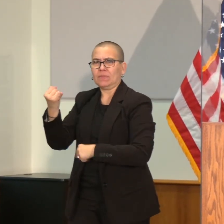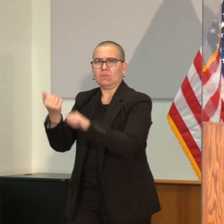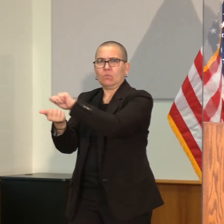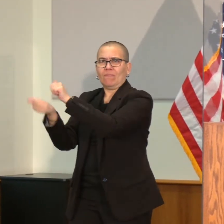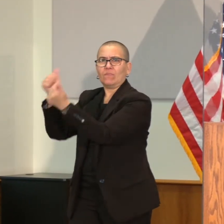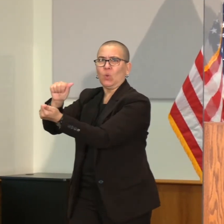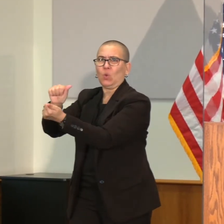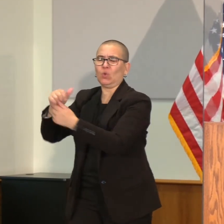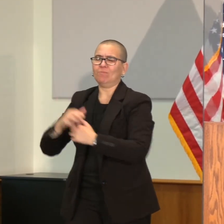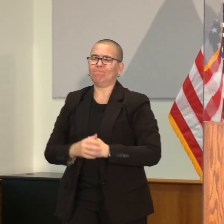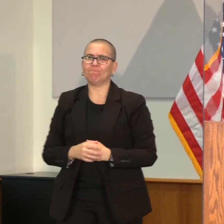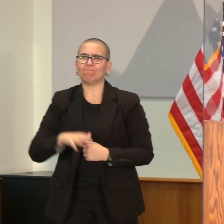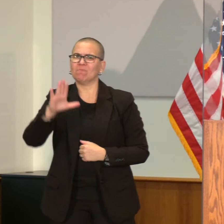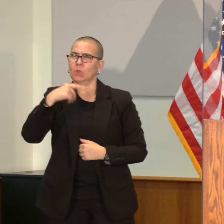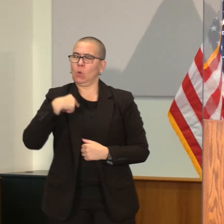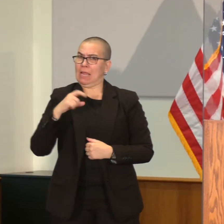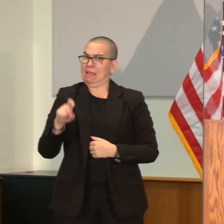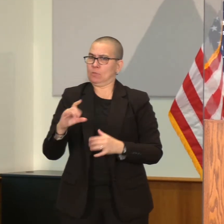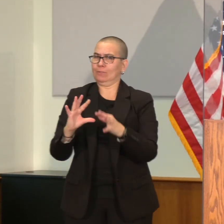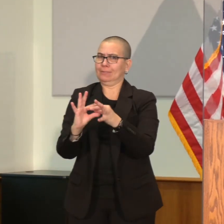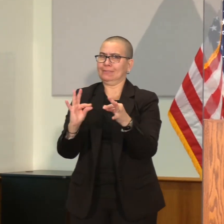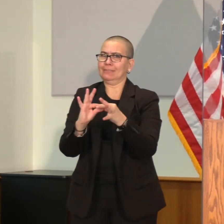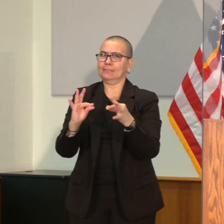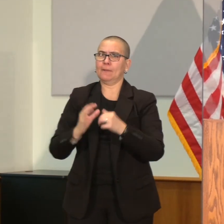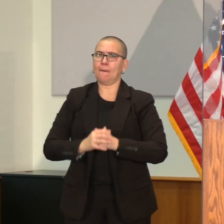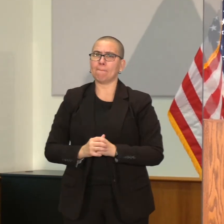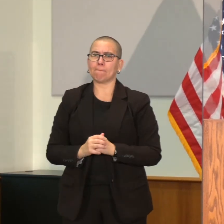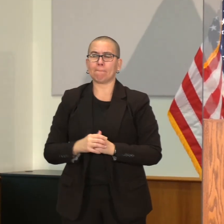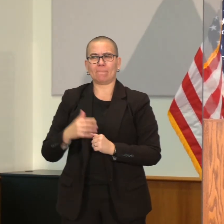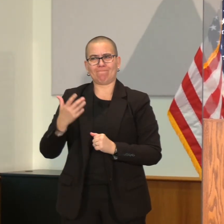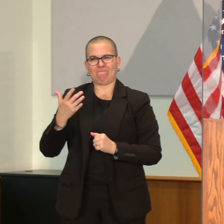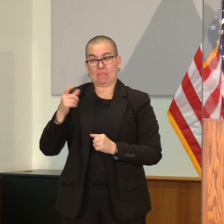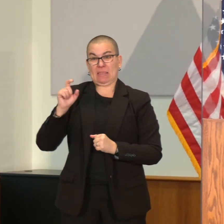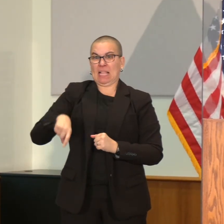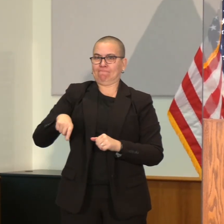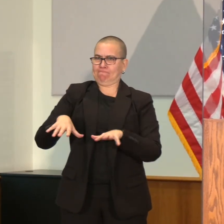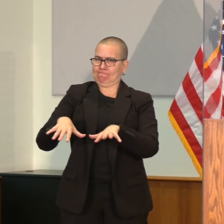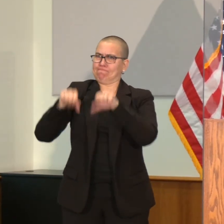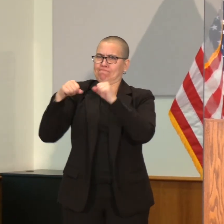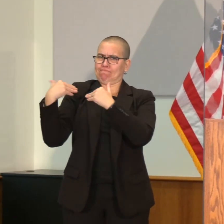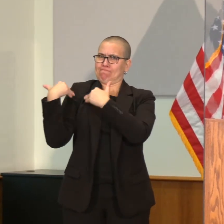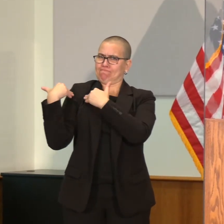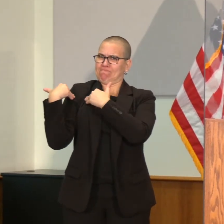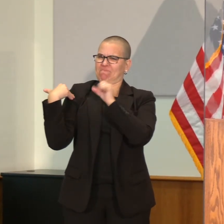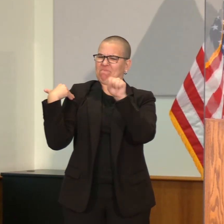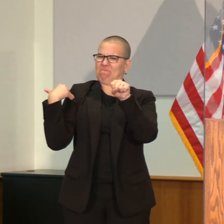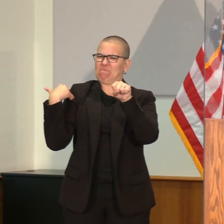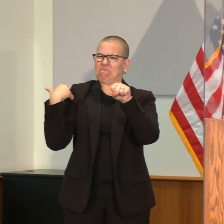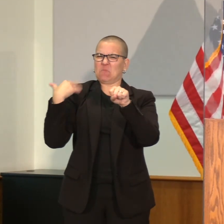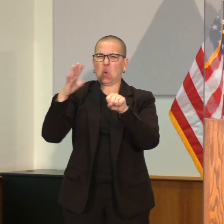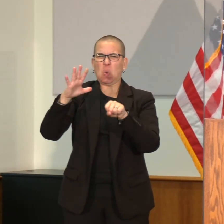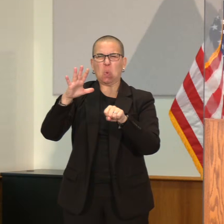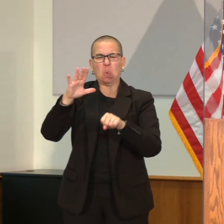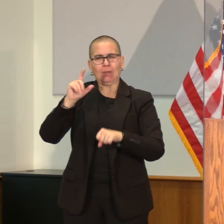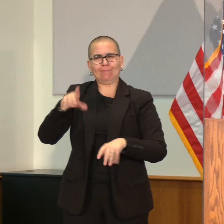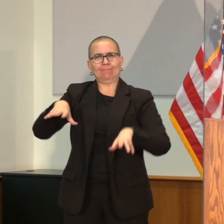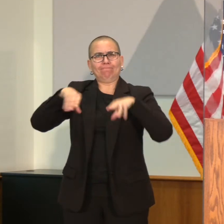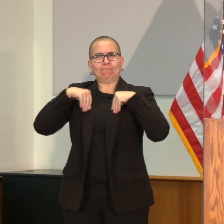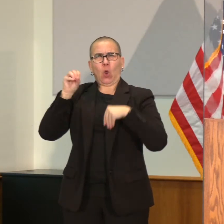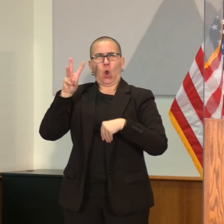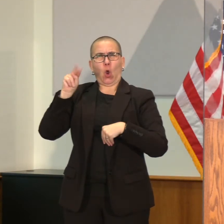that when I accepted that assignment, it was very much under the commitment on the part of our